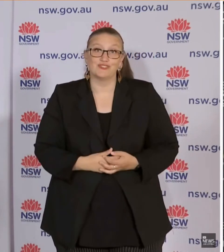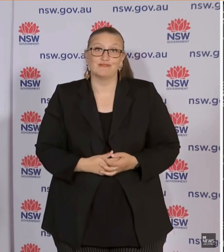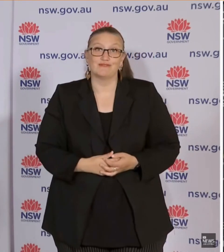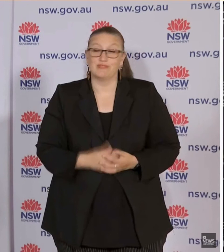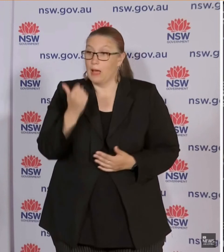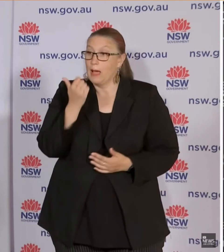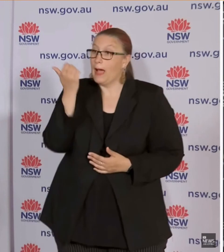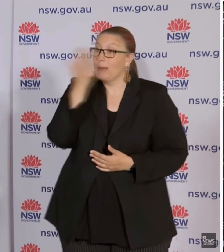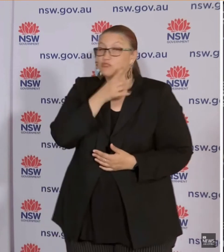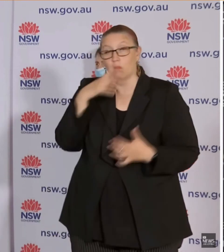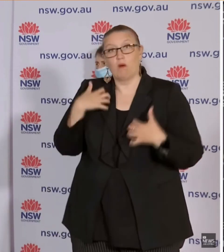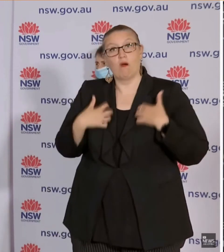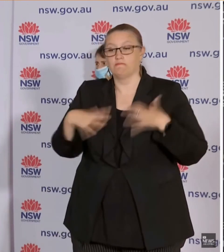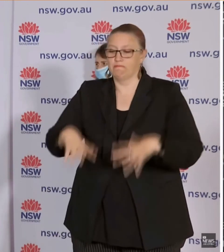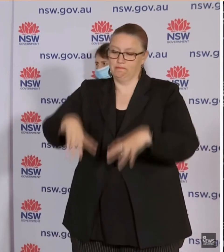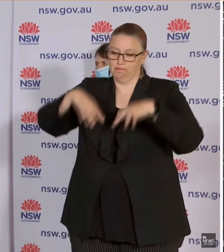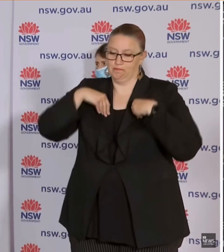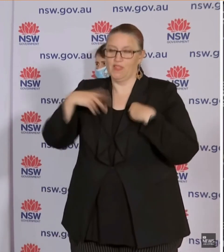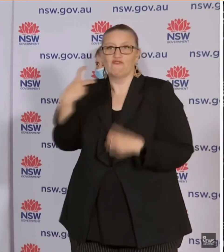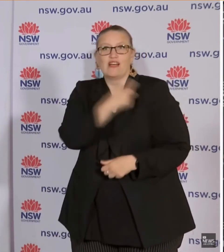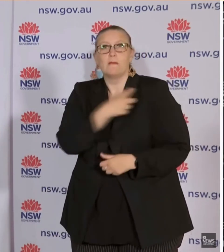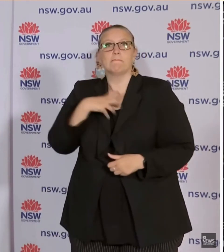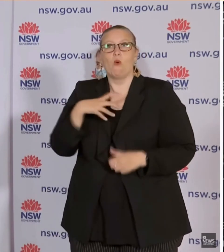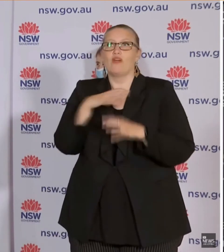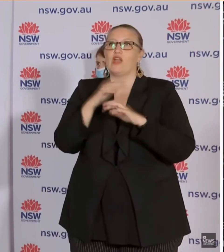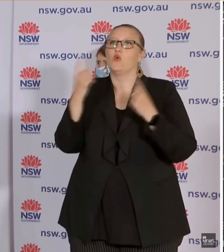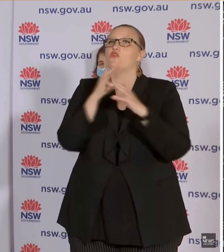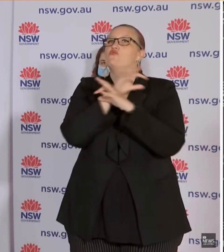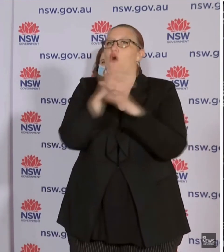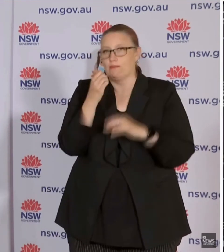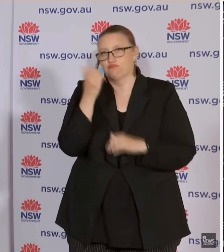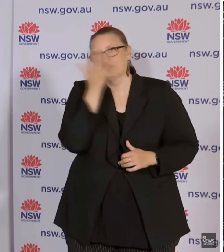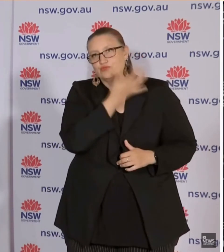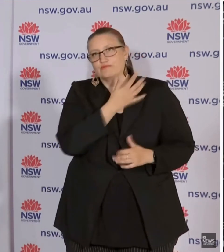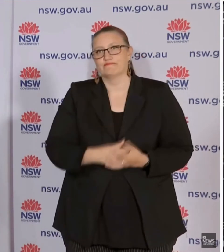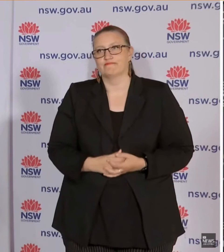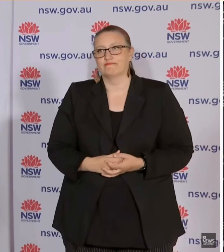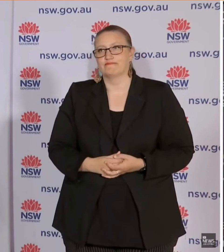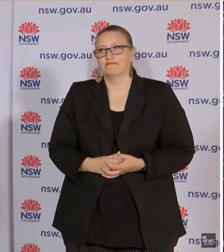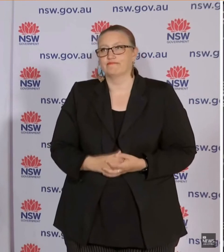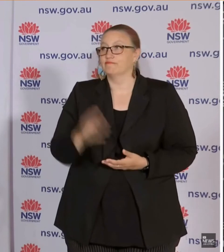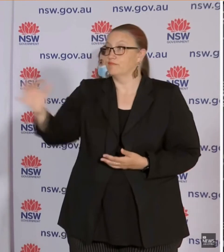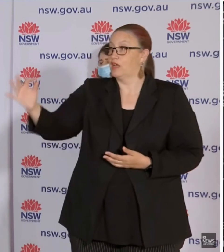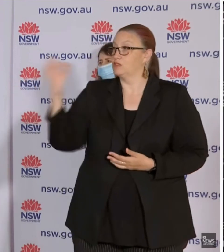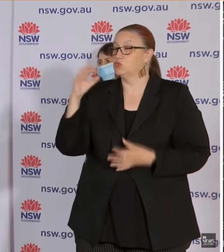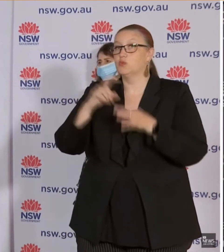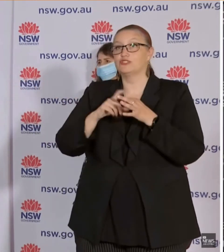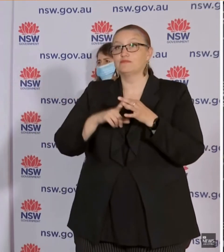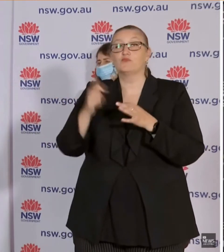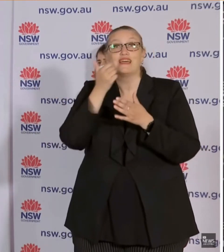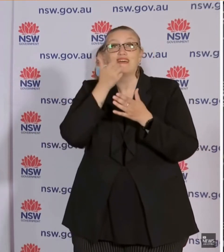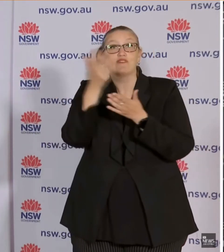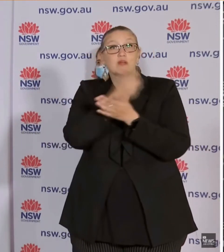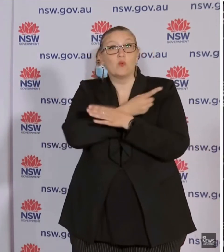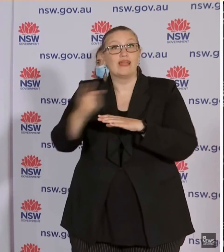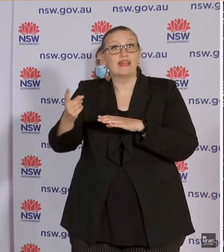have embraced vaccination more than non-Aboriginal people, and that's certainly our intent. Dr. Chant, the EPI report that week of